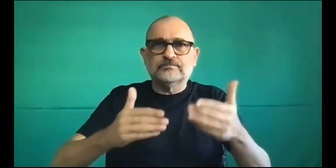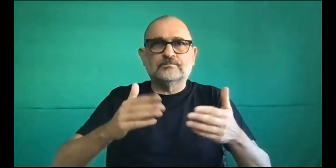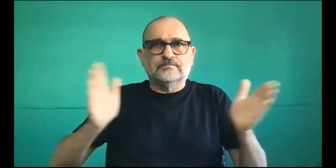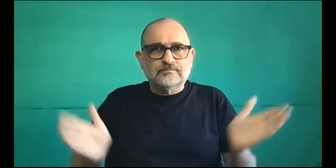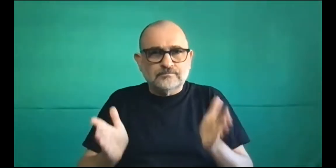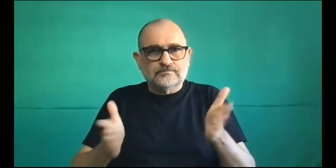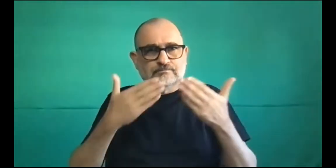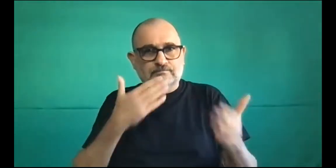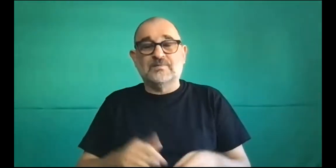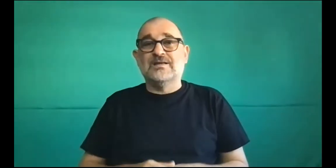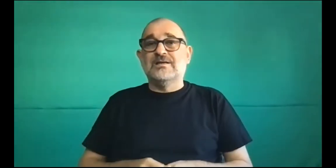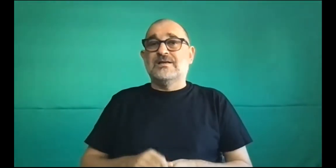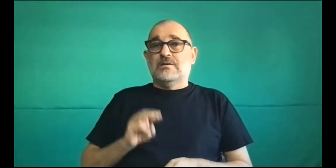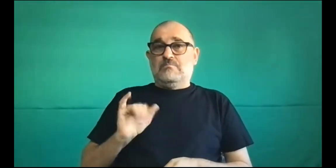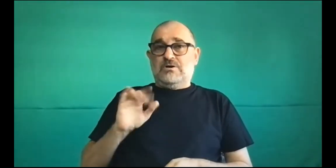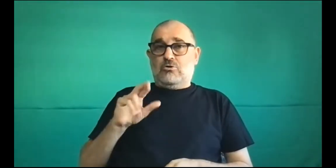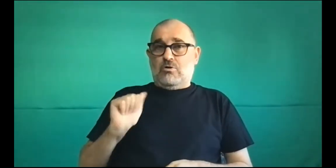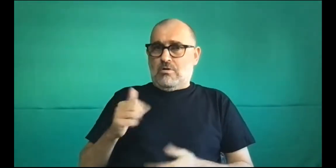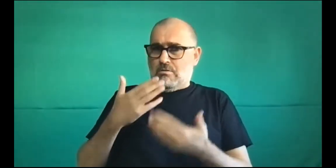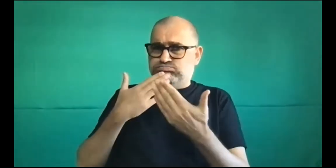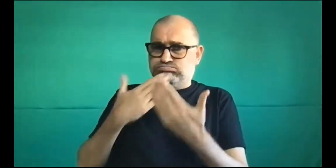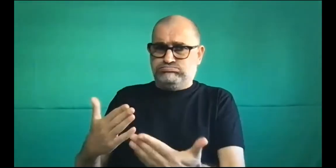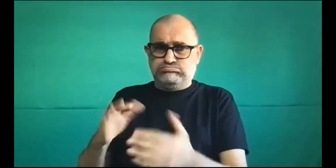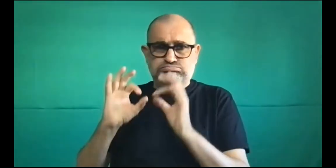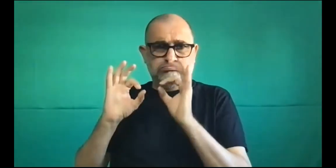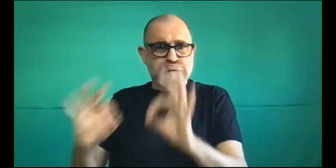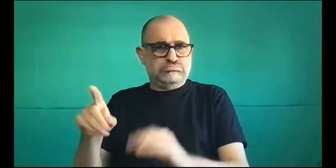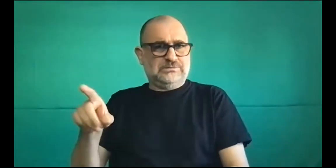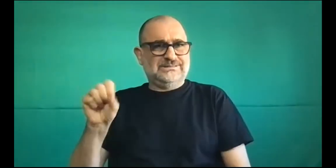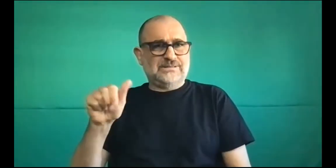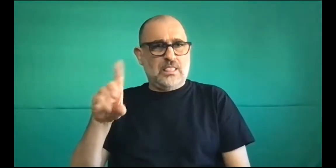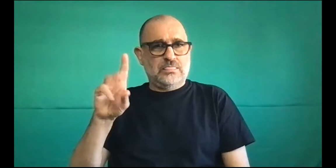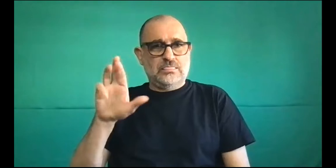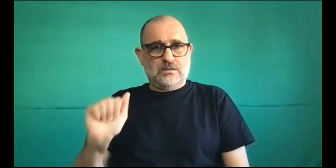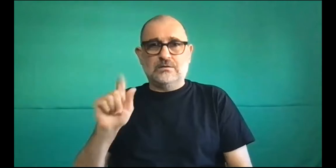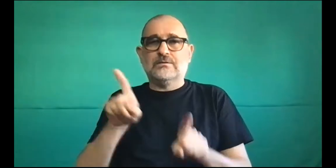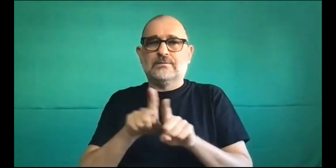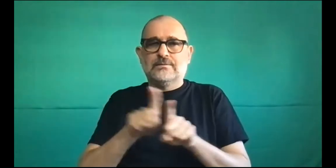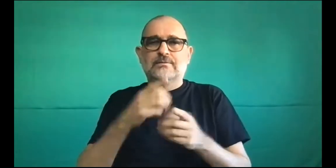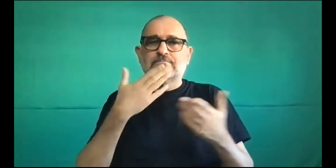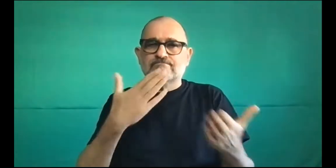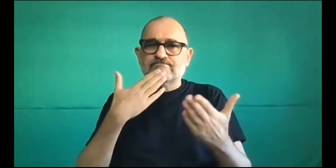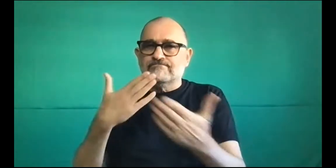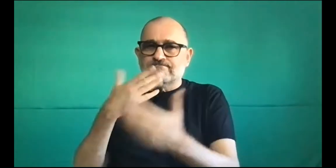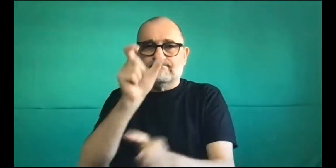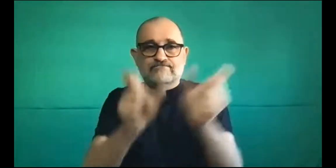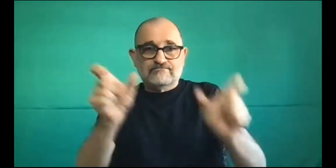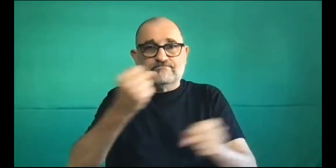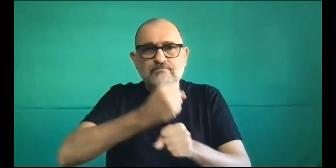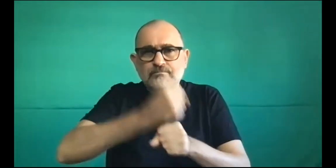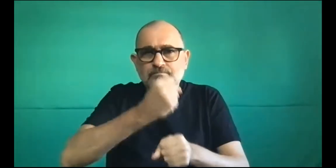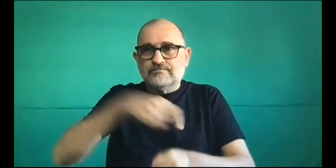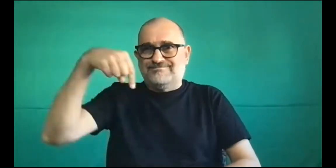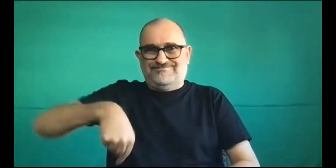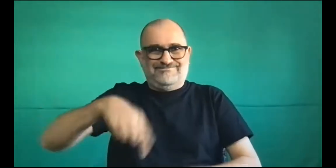event. I send greetings from the Miskito peoples of the Nicaraguan region, the autonomous northern part